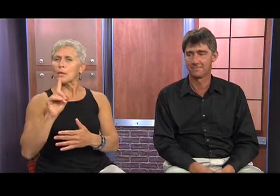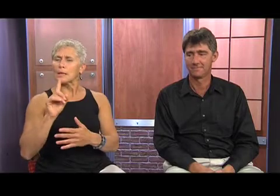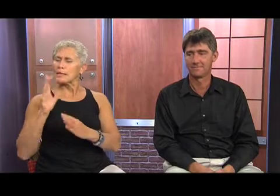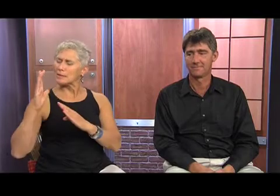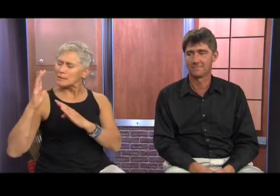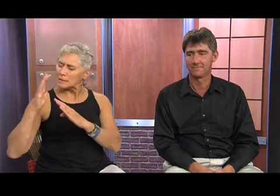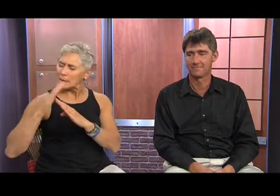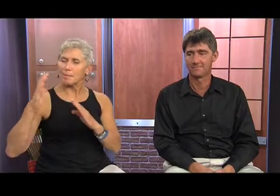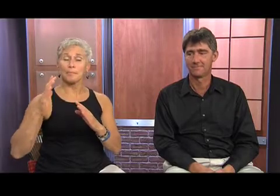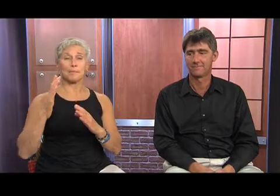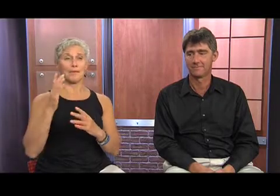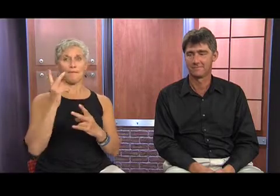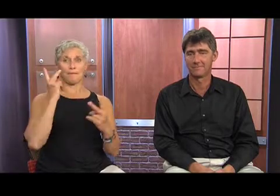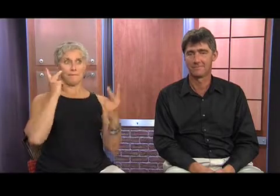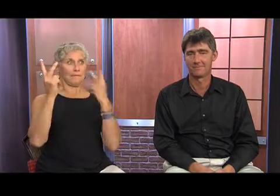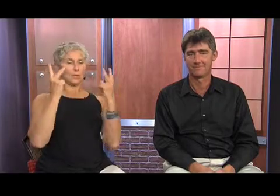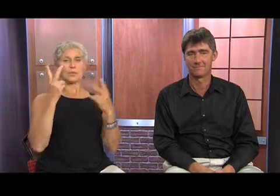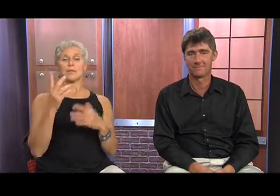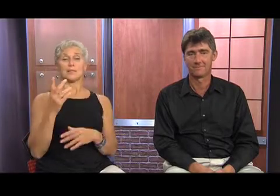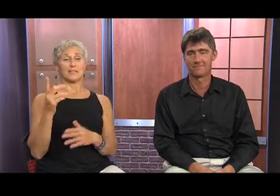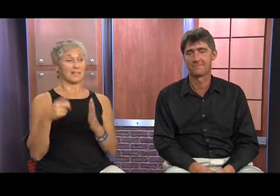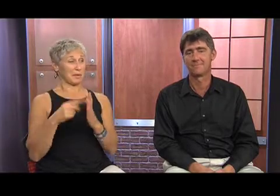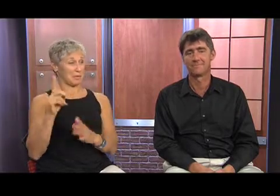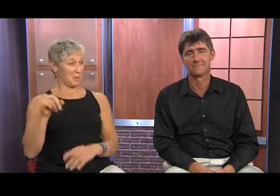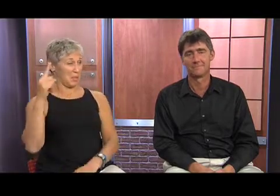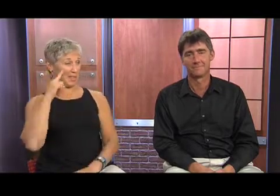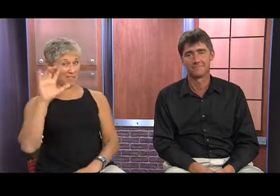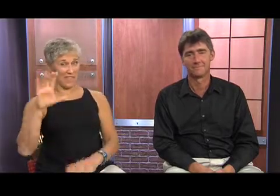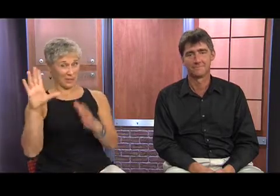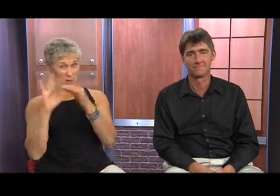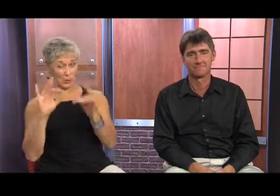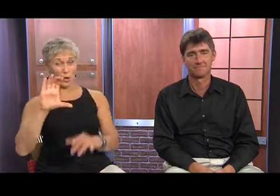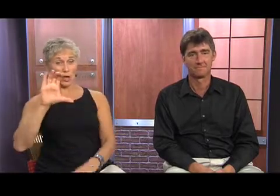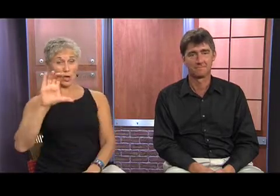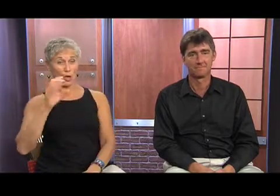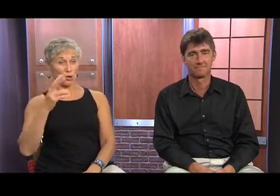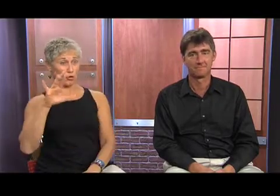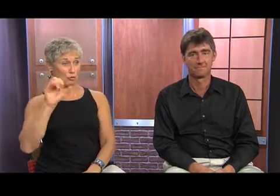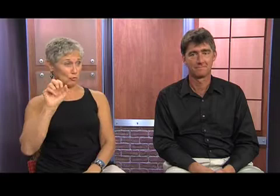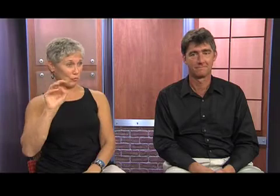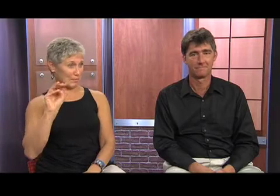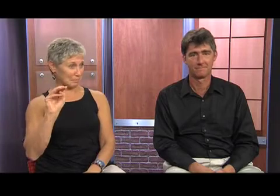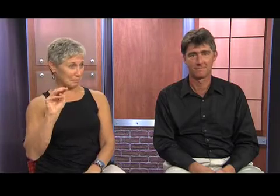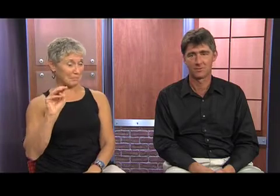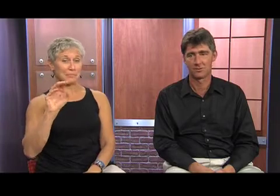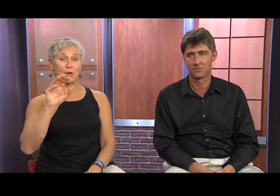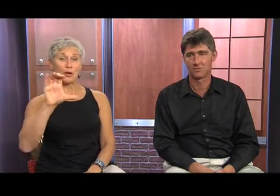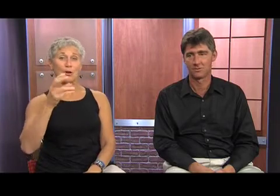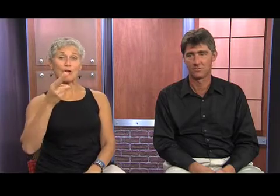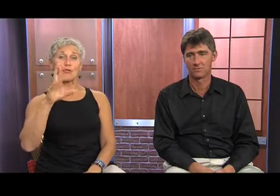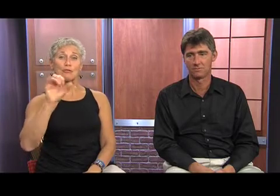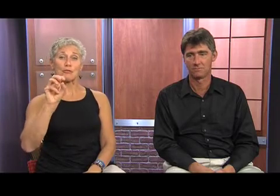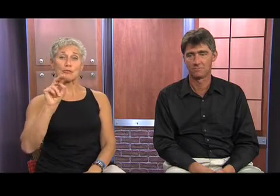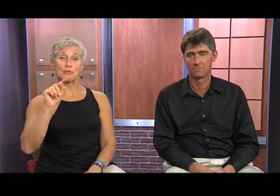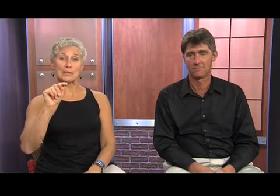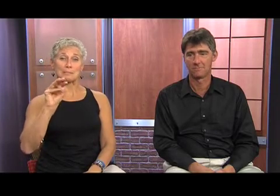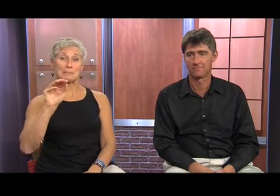which sometimes people think of A Christmas Carol and they don't picture that. They picture more of a dry,